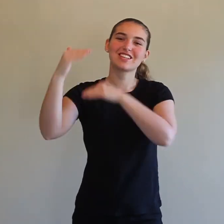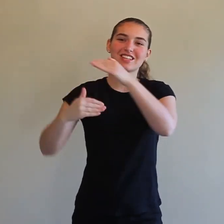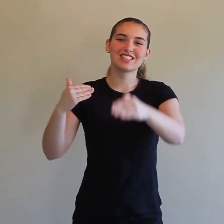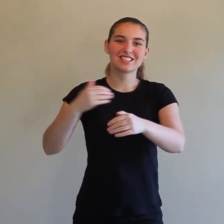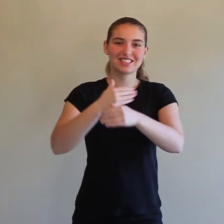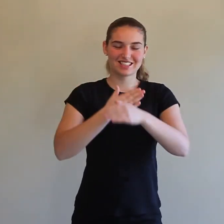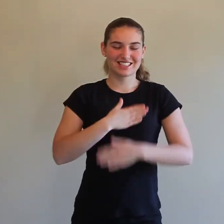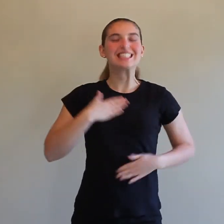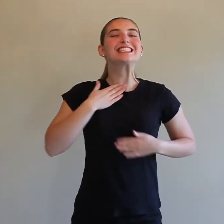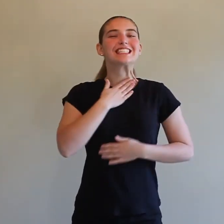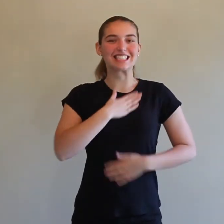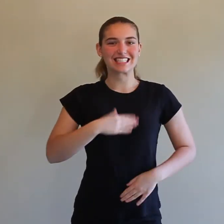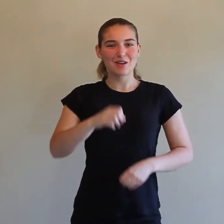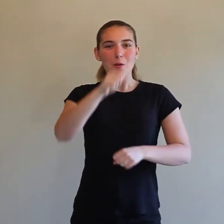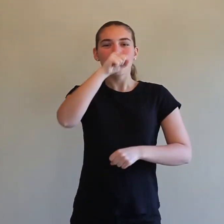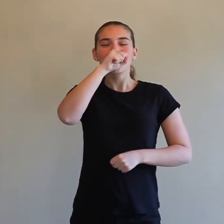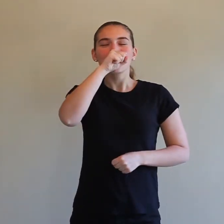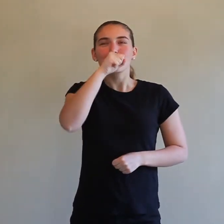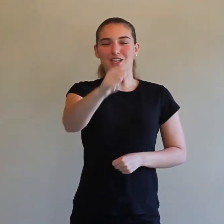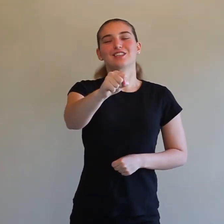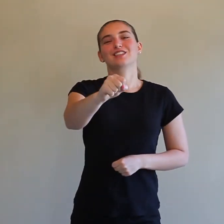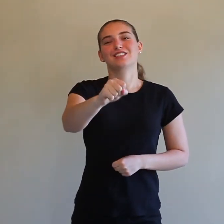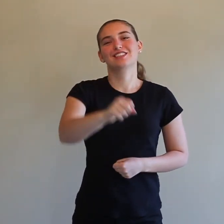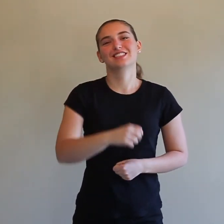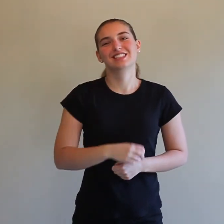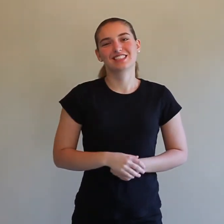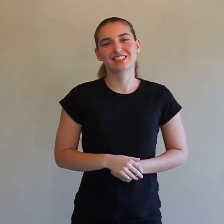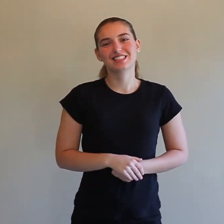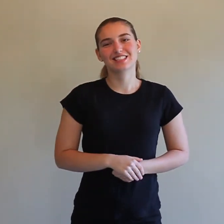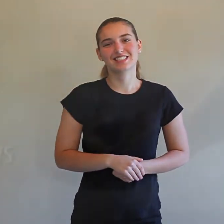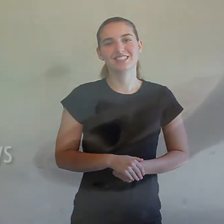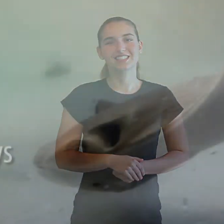amazing animals are around for future generations to admire.